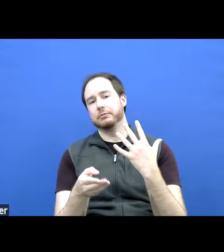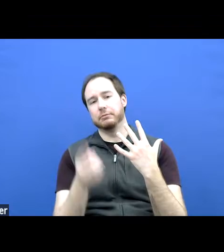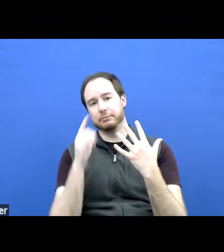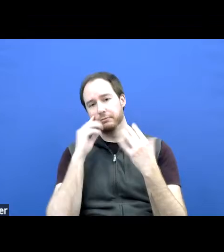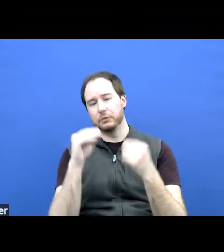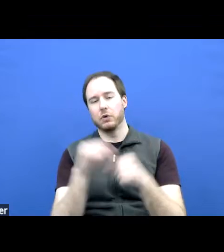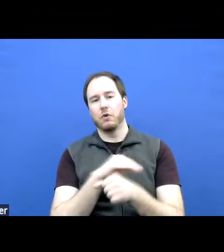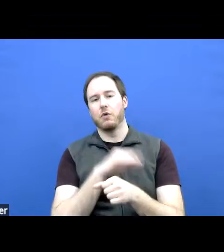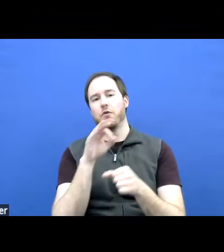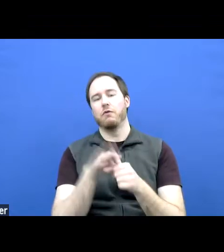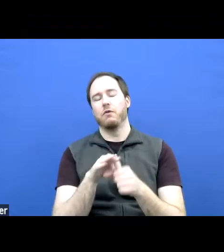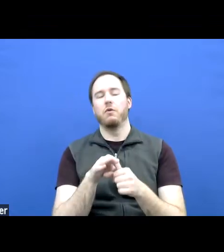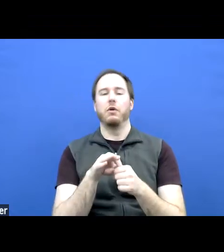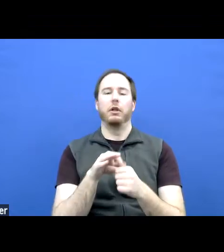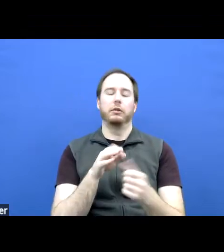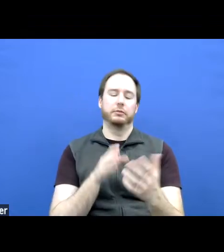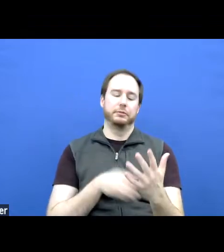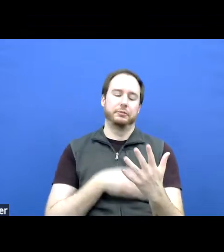Hearing and seeing none, please call the roll.